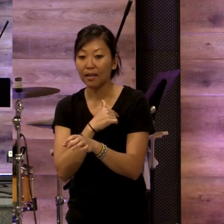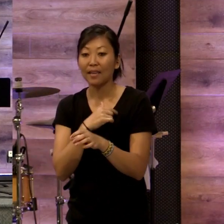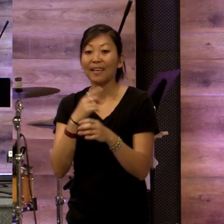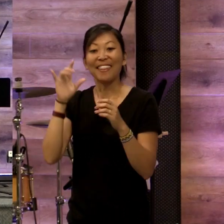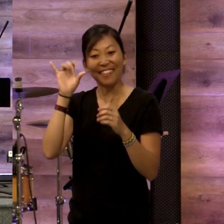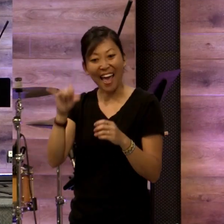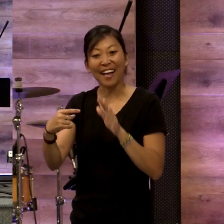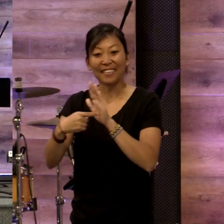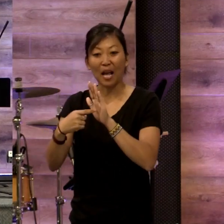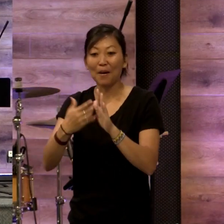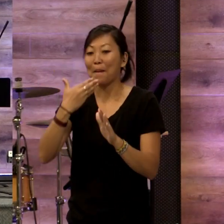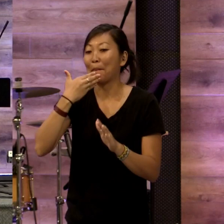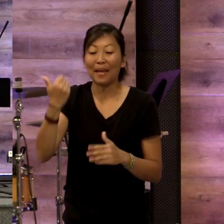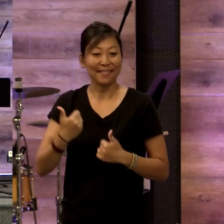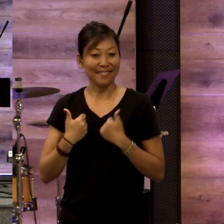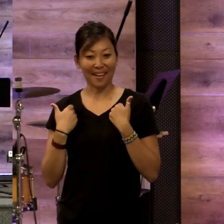of how to truly live.